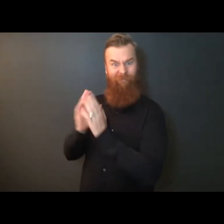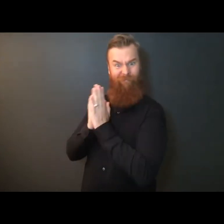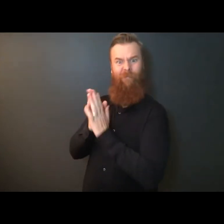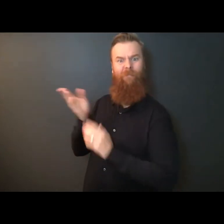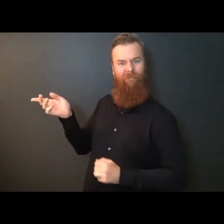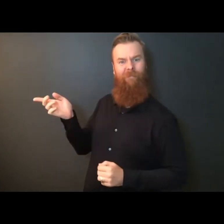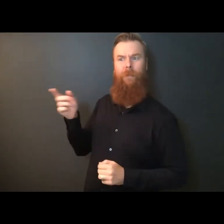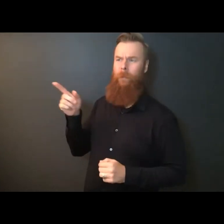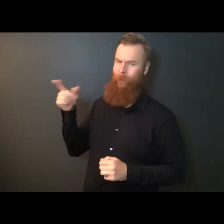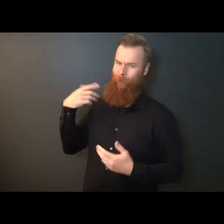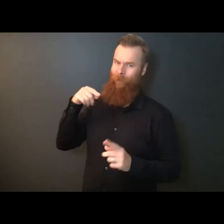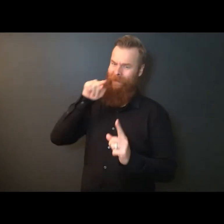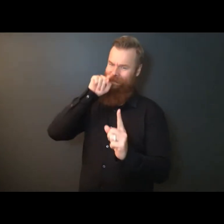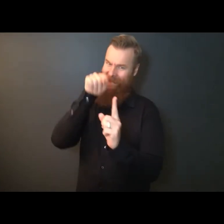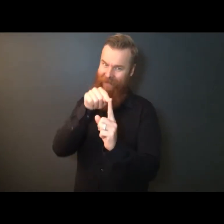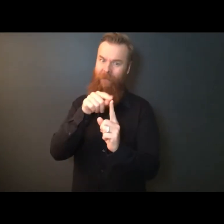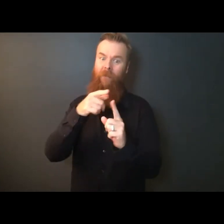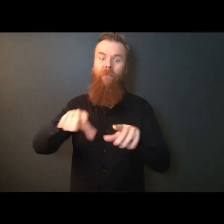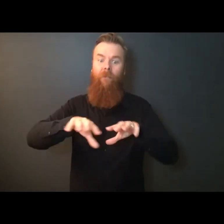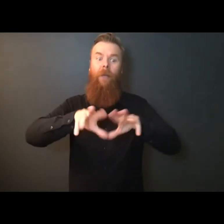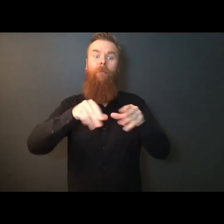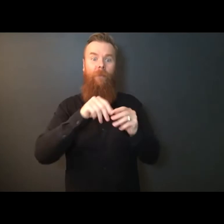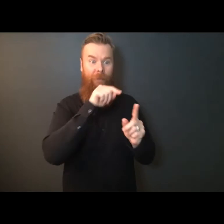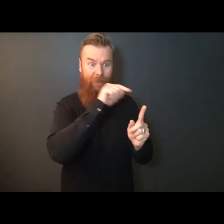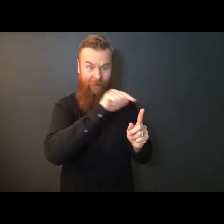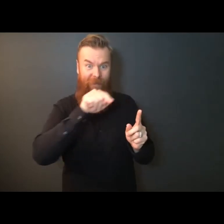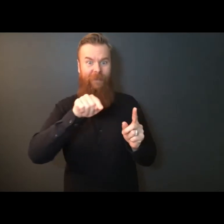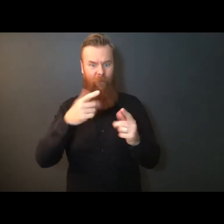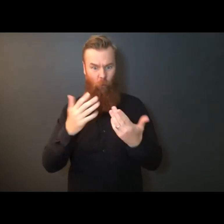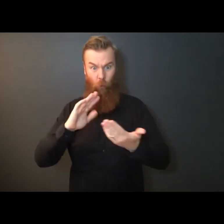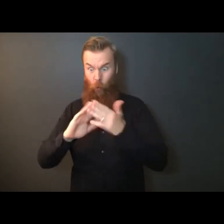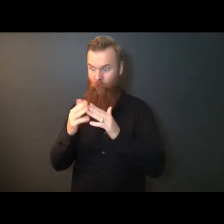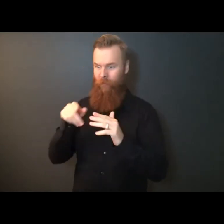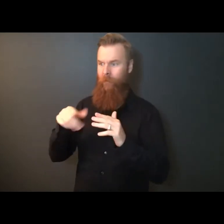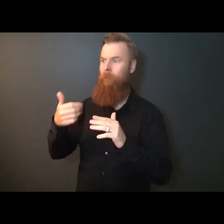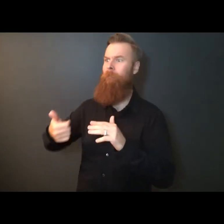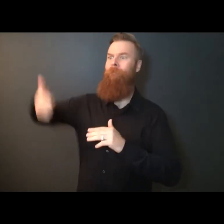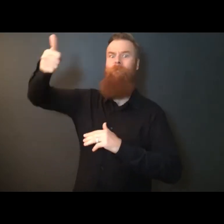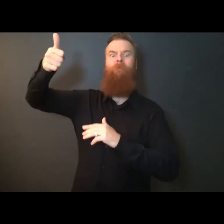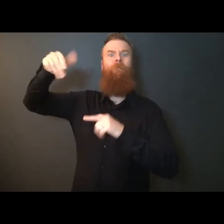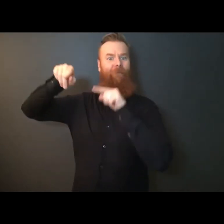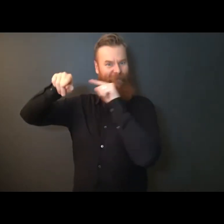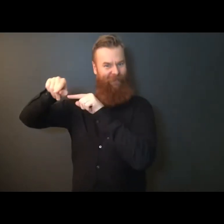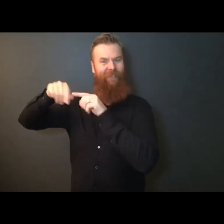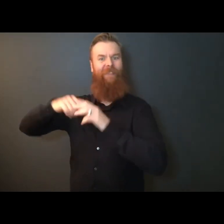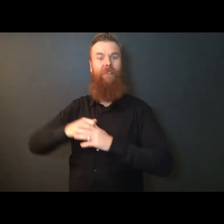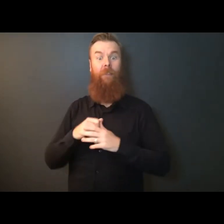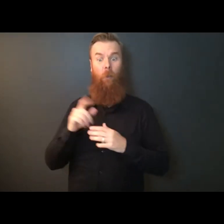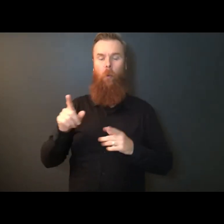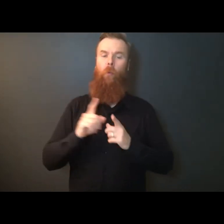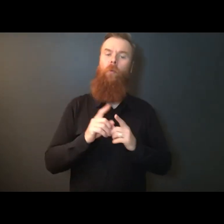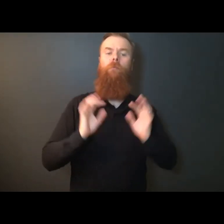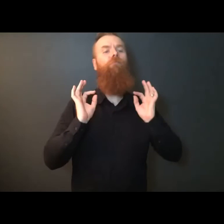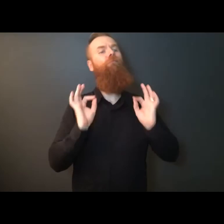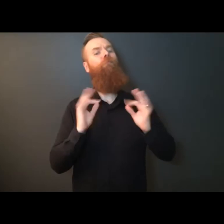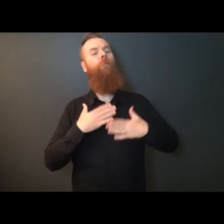and particularly in more socially conservative cultures. We do see religious norms